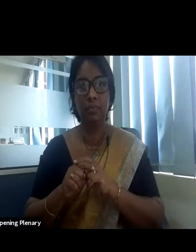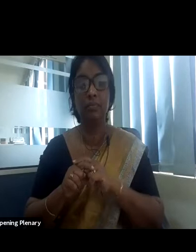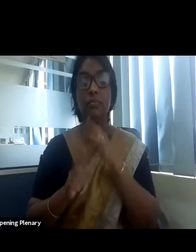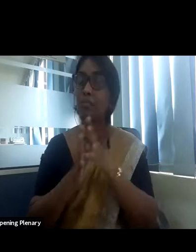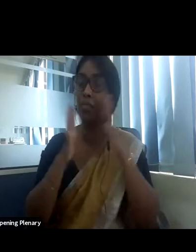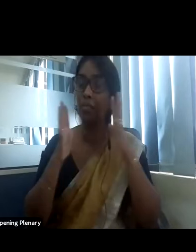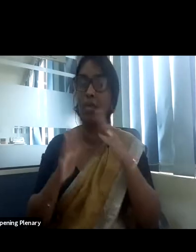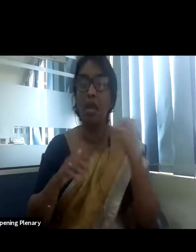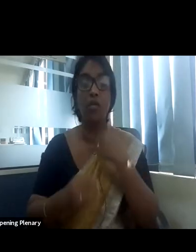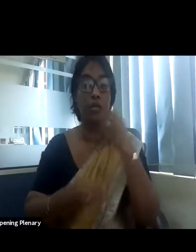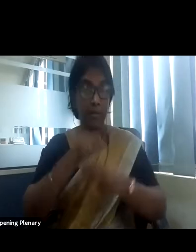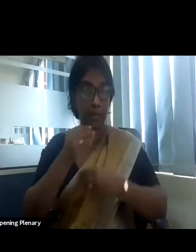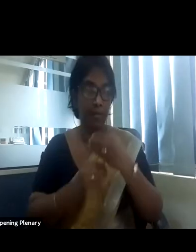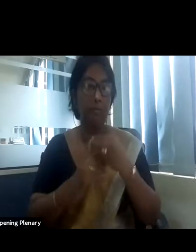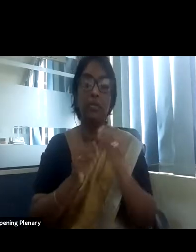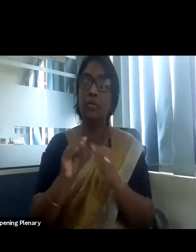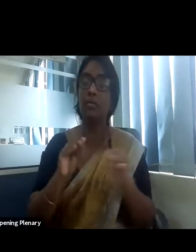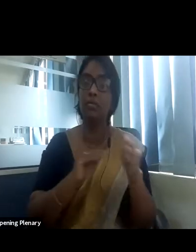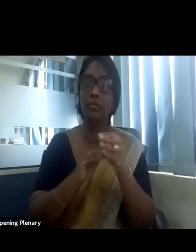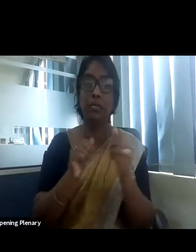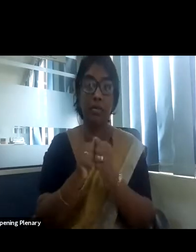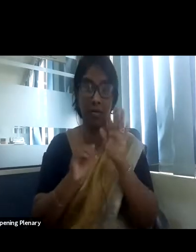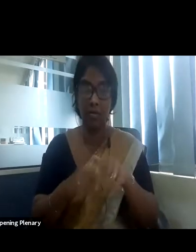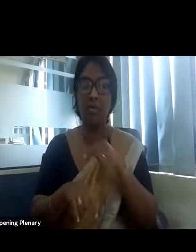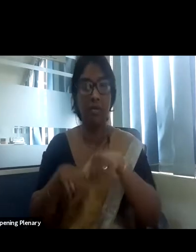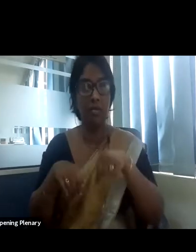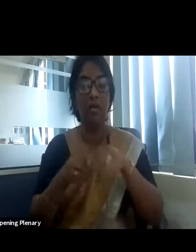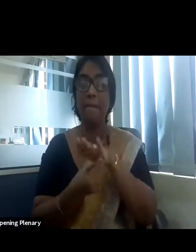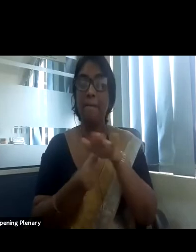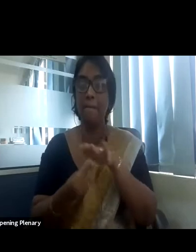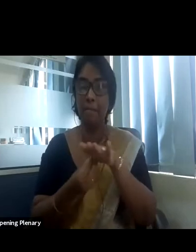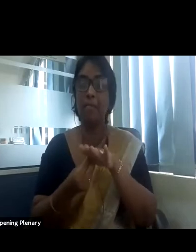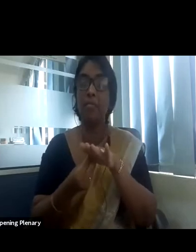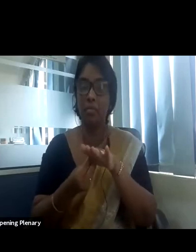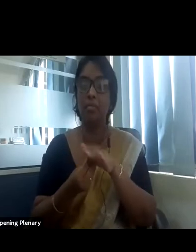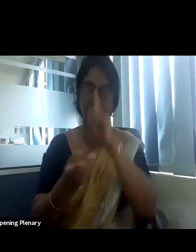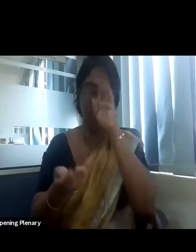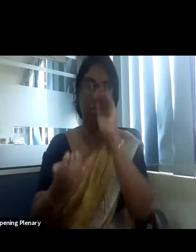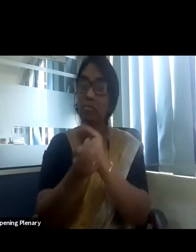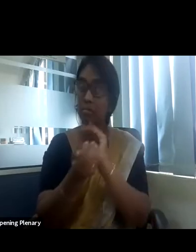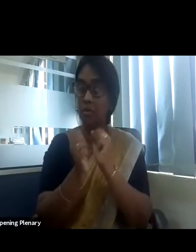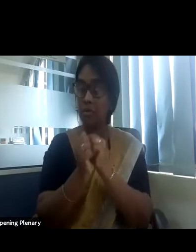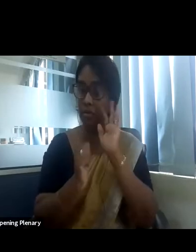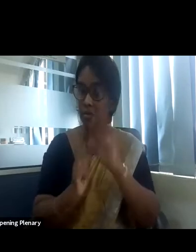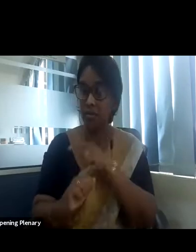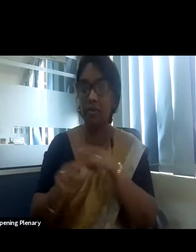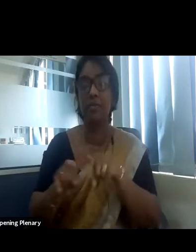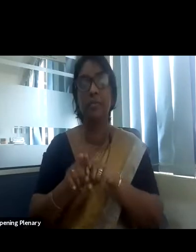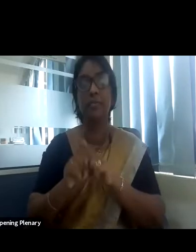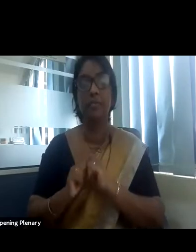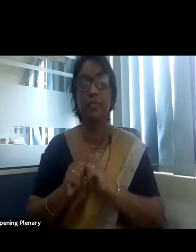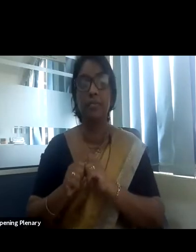A recent one by US startup caught my eye, and this is about a company that develops an edible,